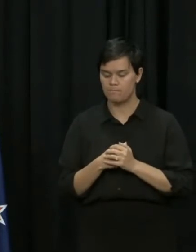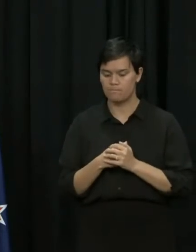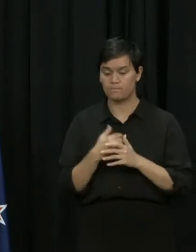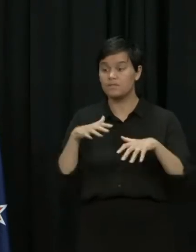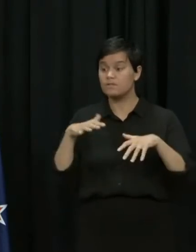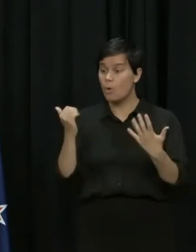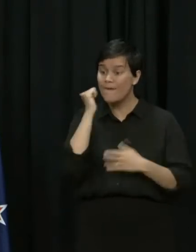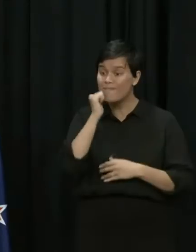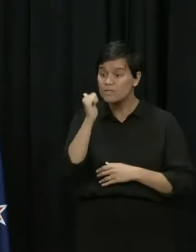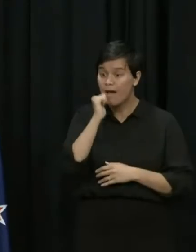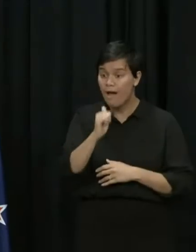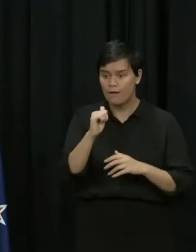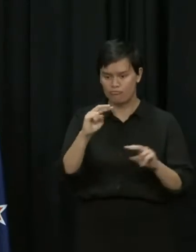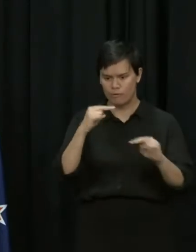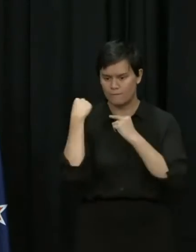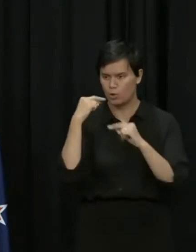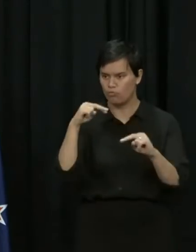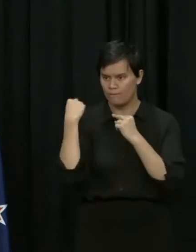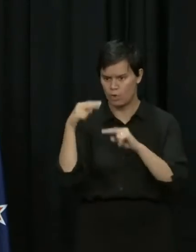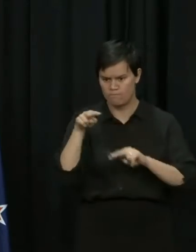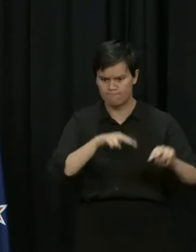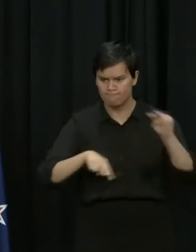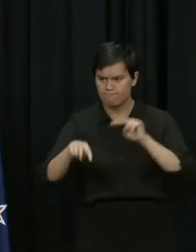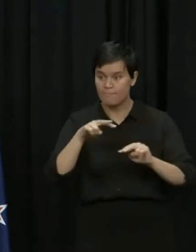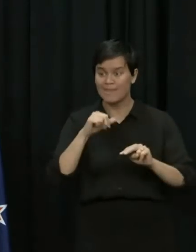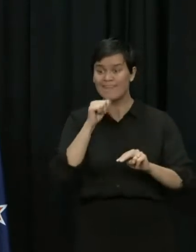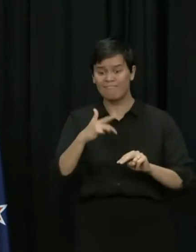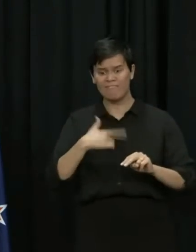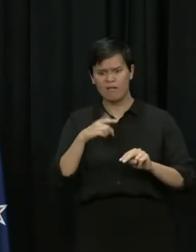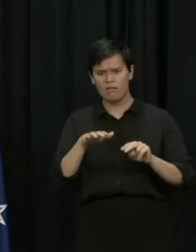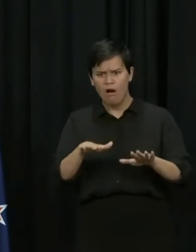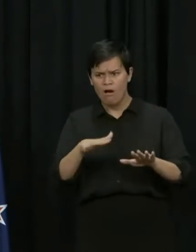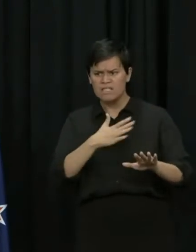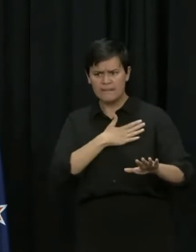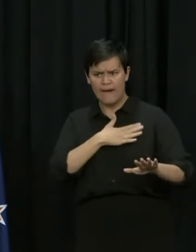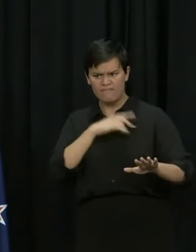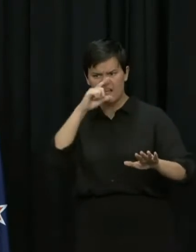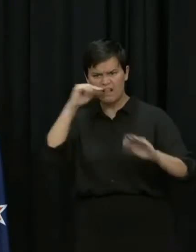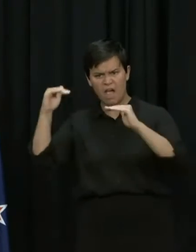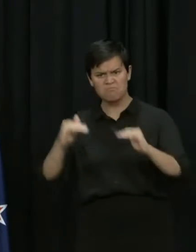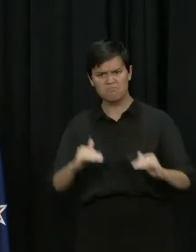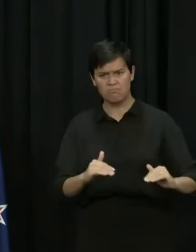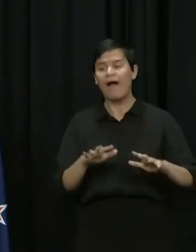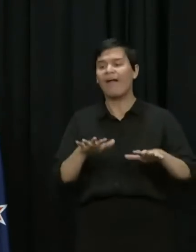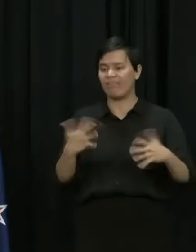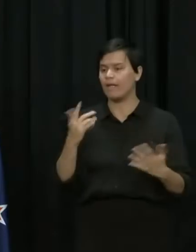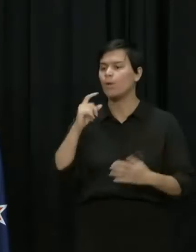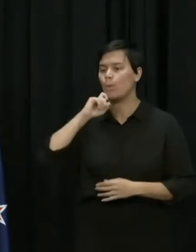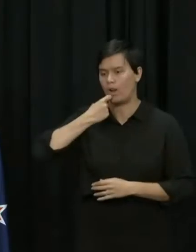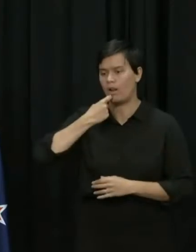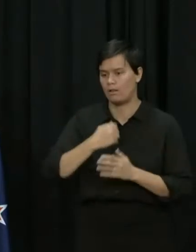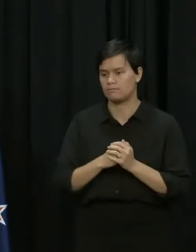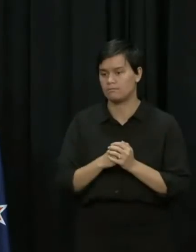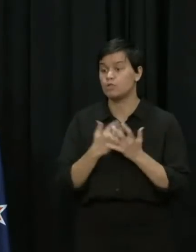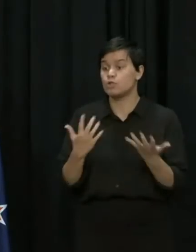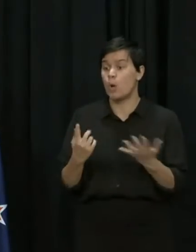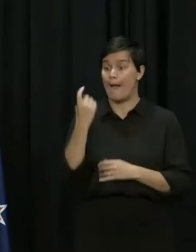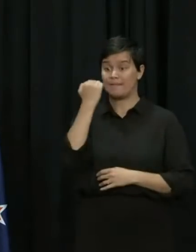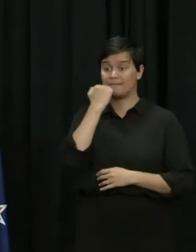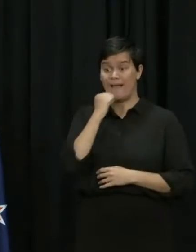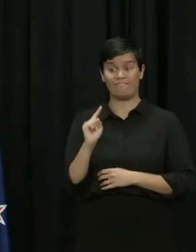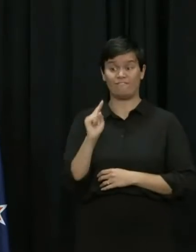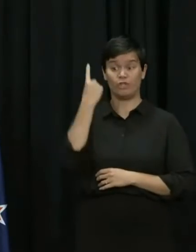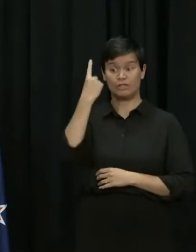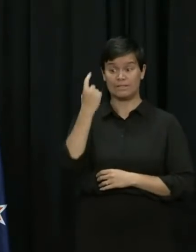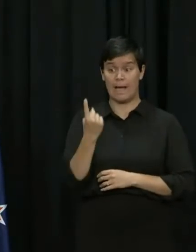reviews. We will not stay there any longer than we believe we need to. And so the first one will be at post-Cabinet tomorrow, so 4